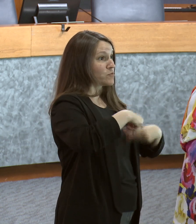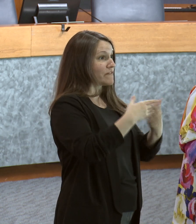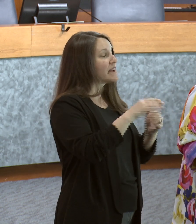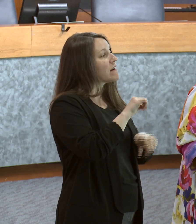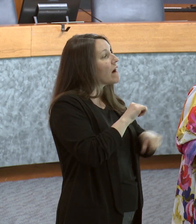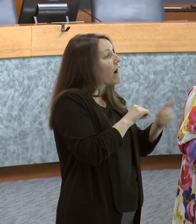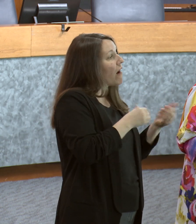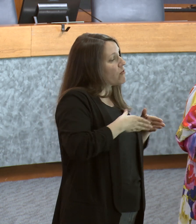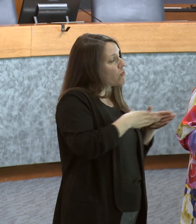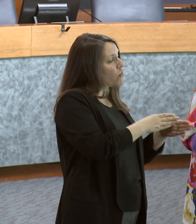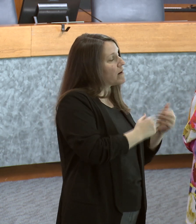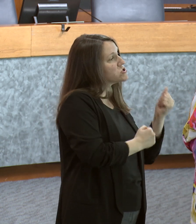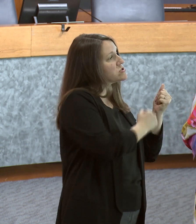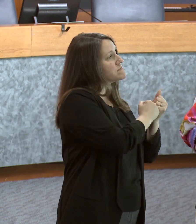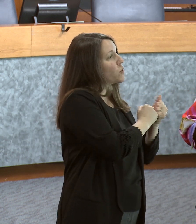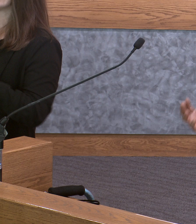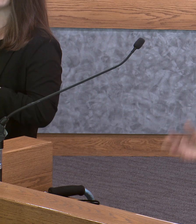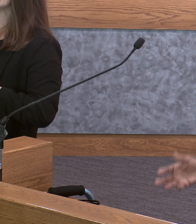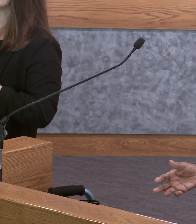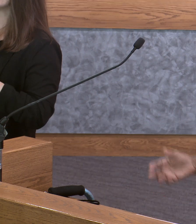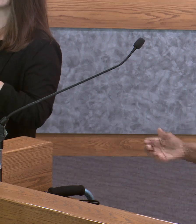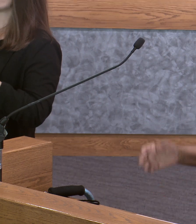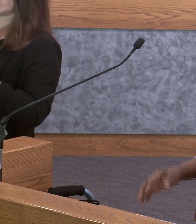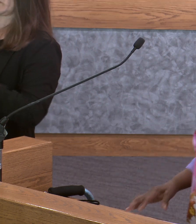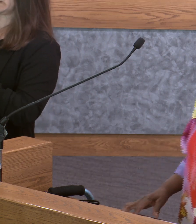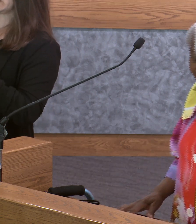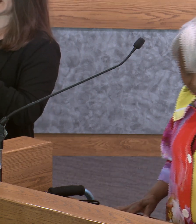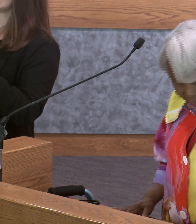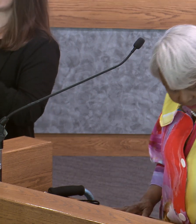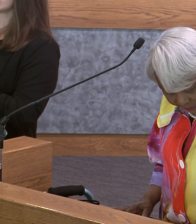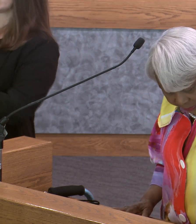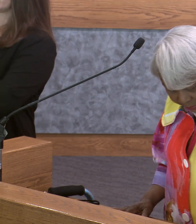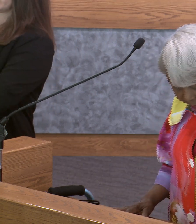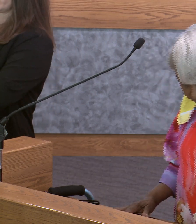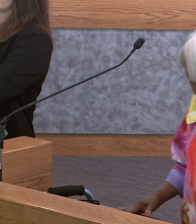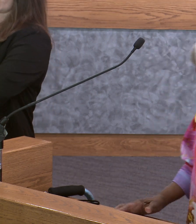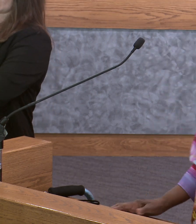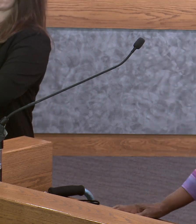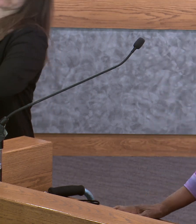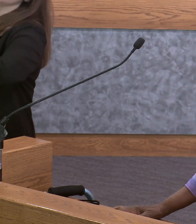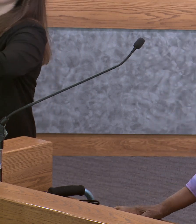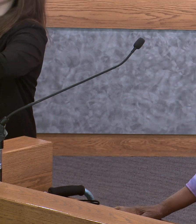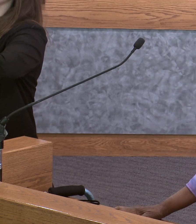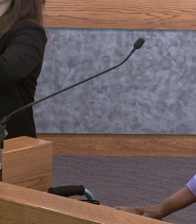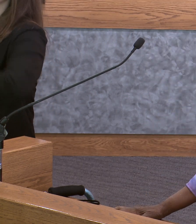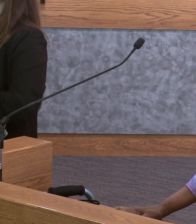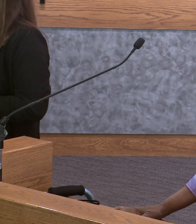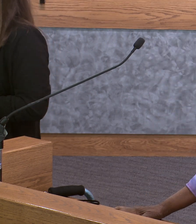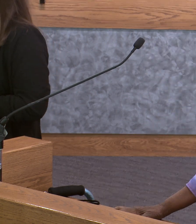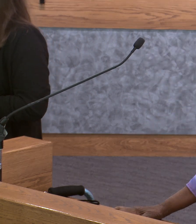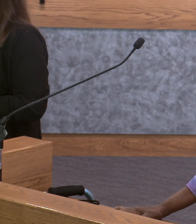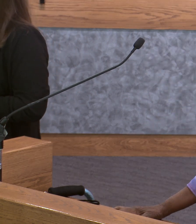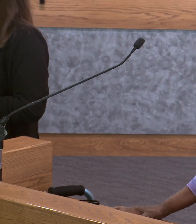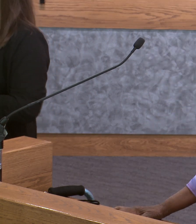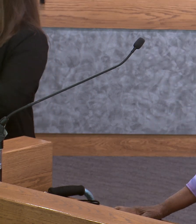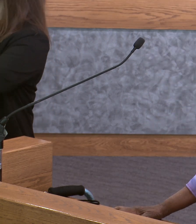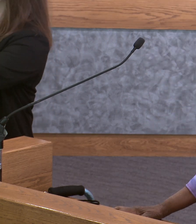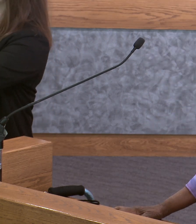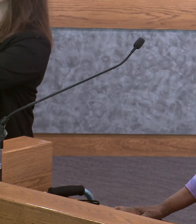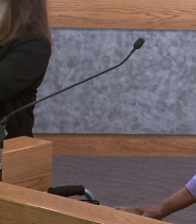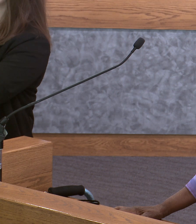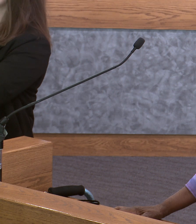victims in the state community protective orders notification. According to the National Coalition Against